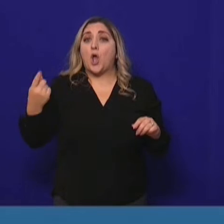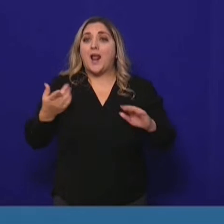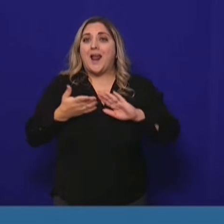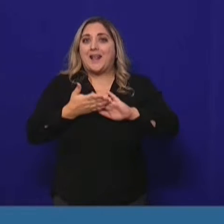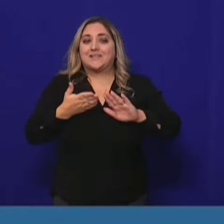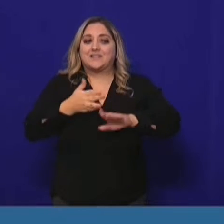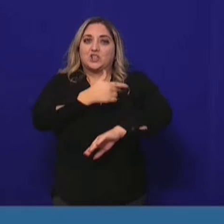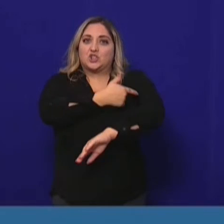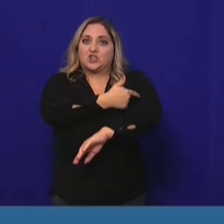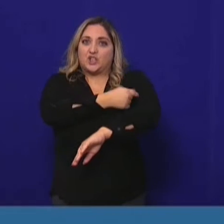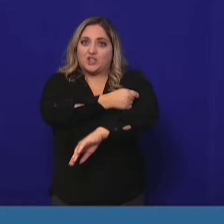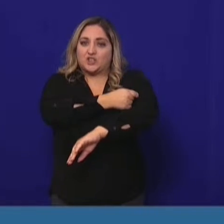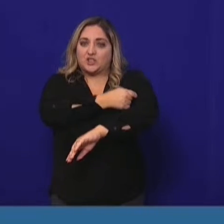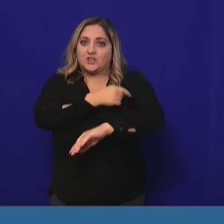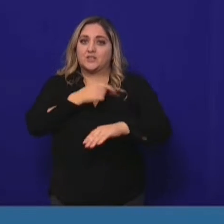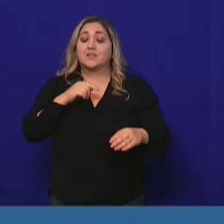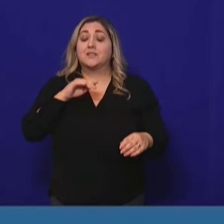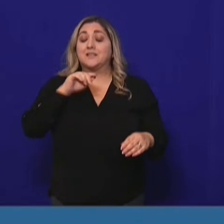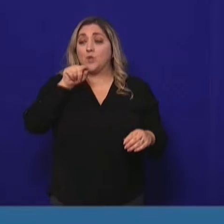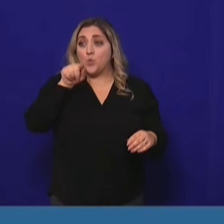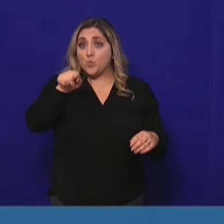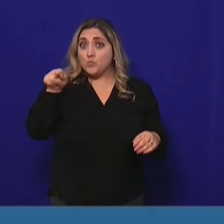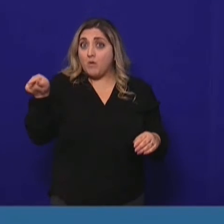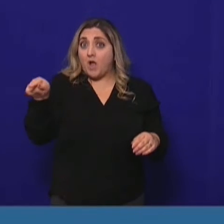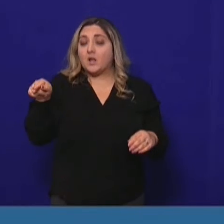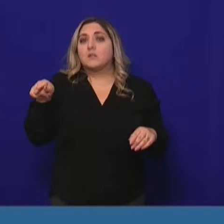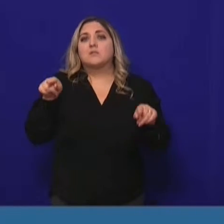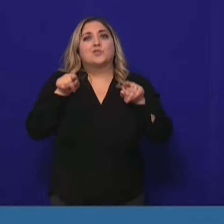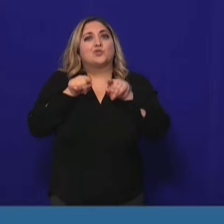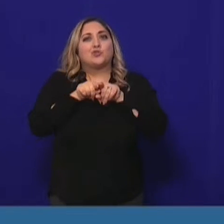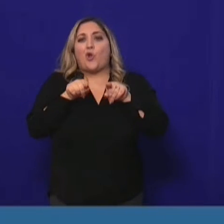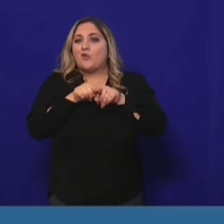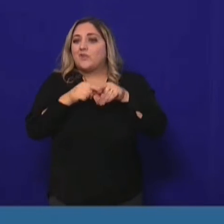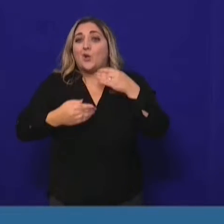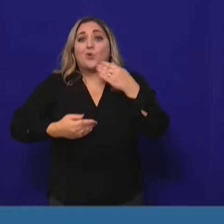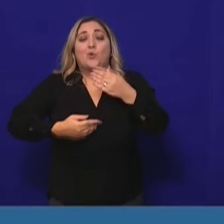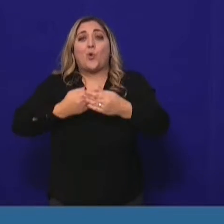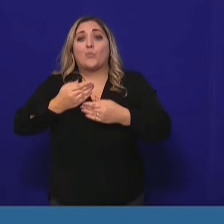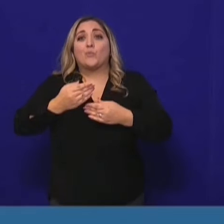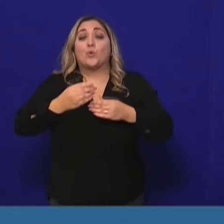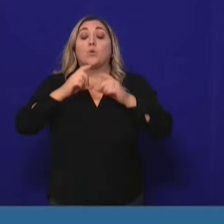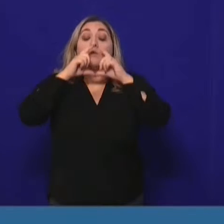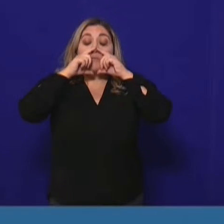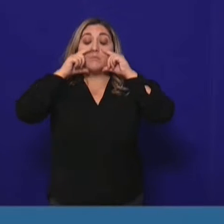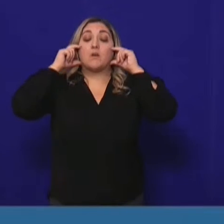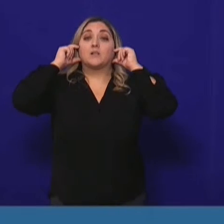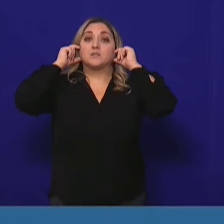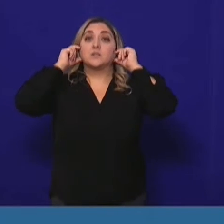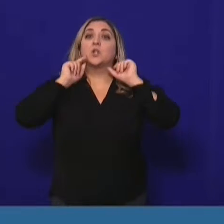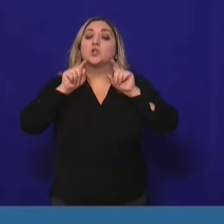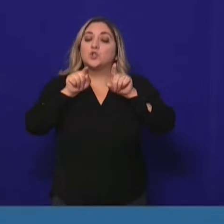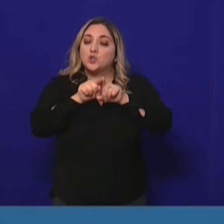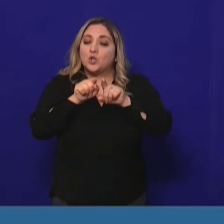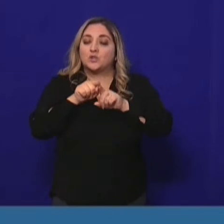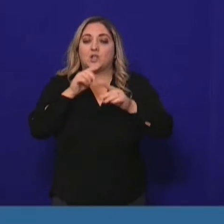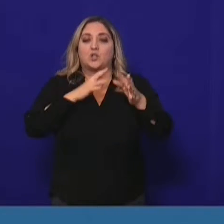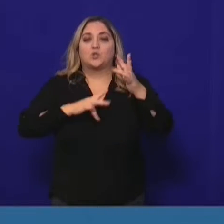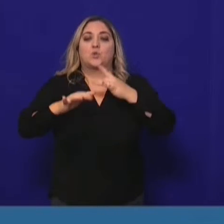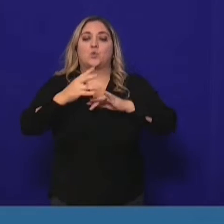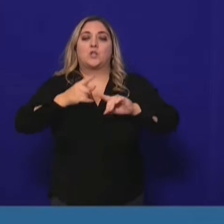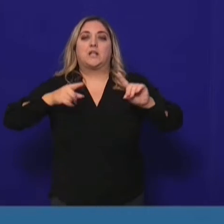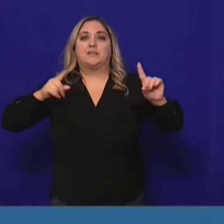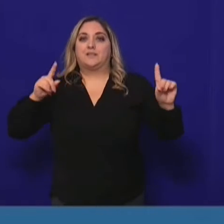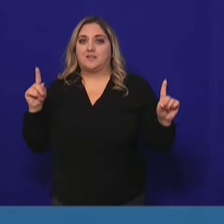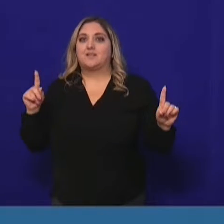huma ġew vaccinated, inti dal-persuni xorta jridu jibqgħu jilbsu il-maskra u jżommu